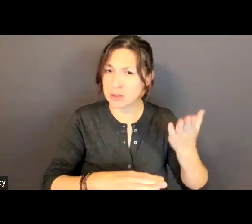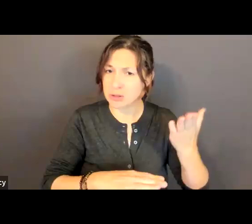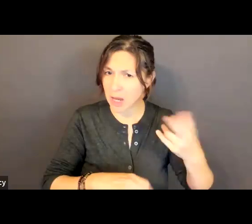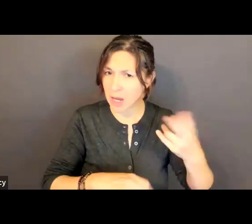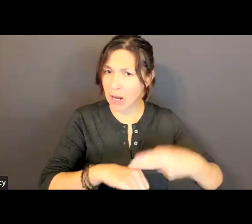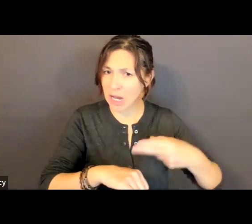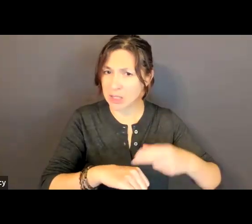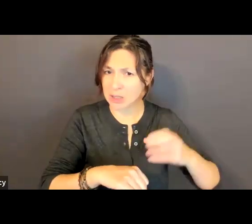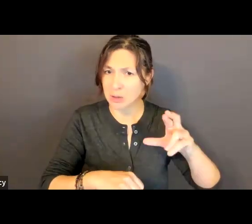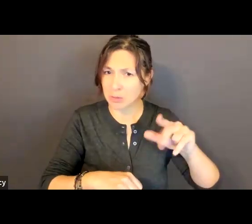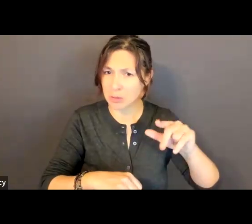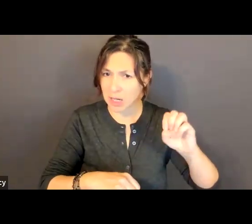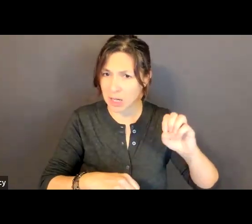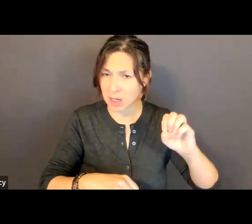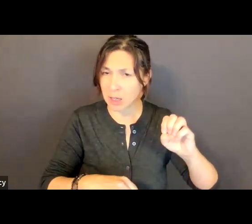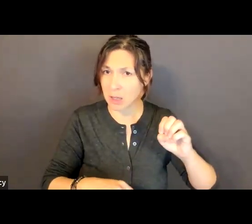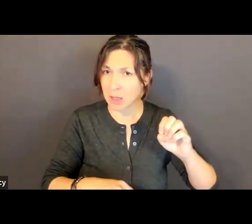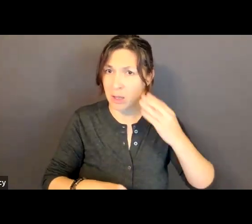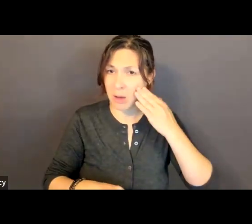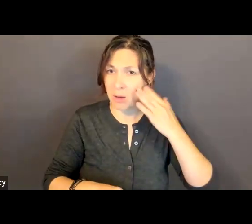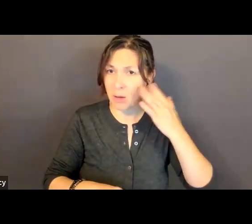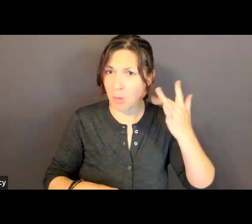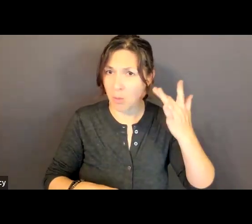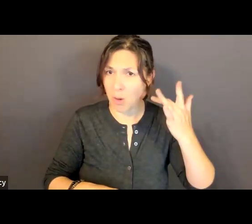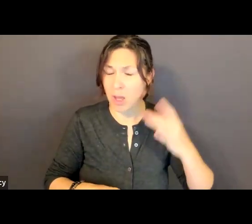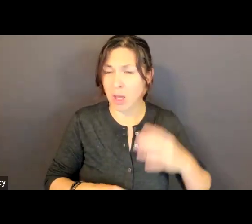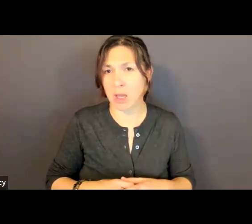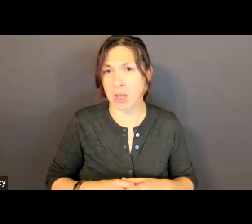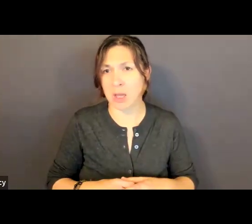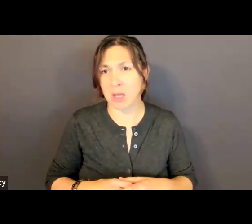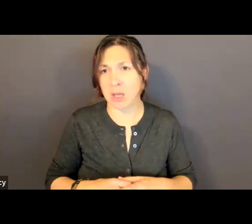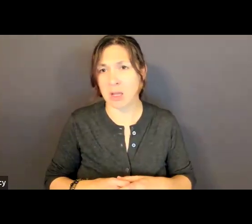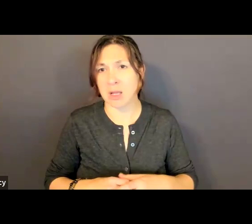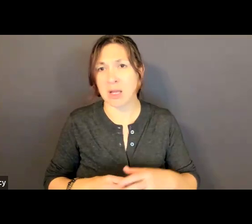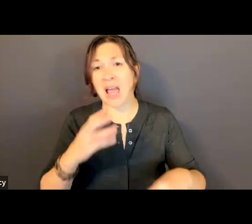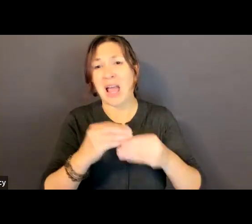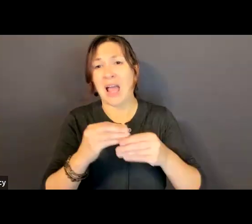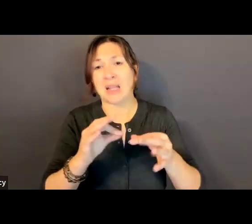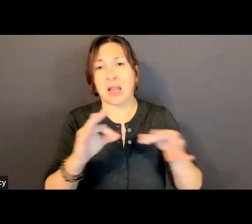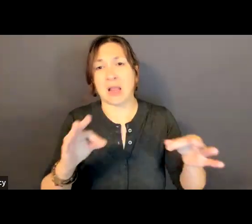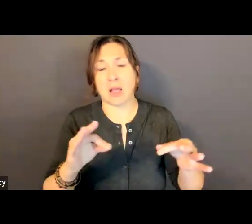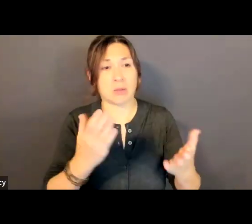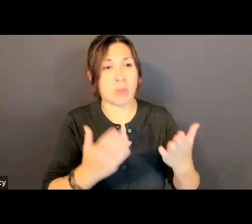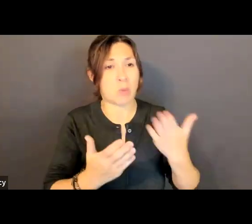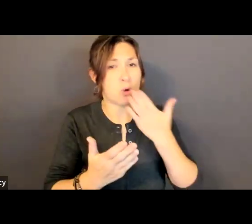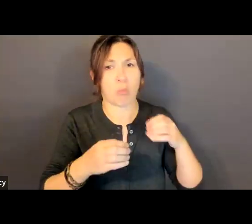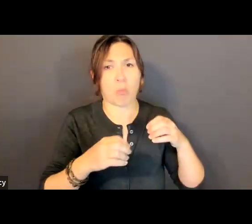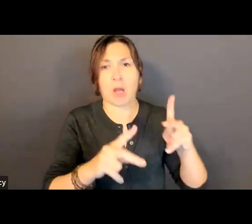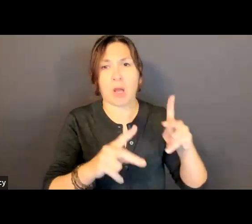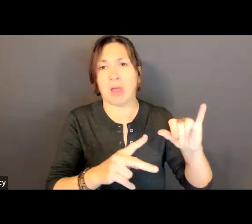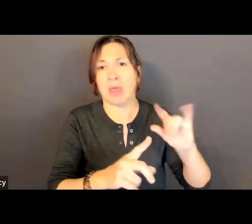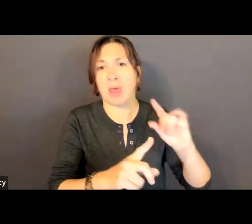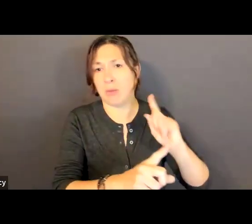Because the native language is good moment for this particular school in a slide